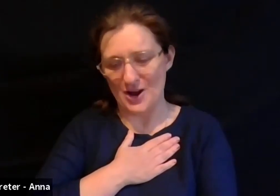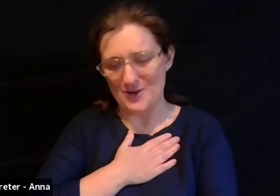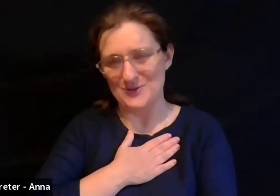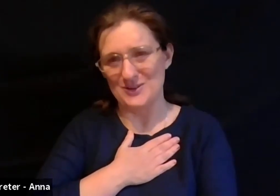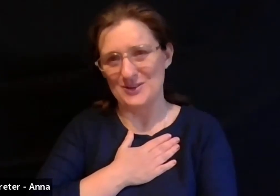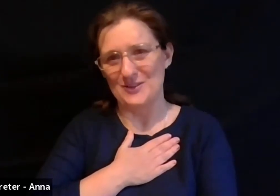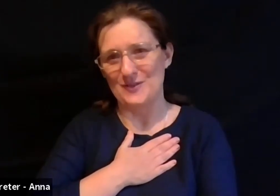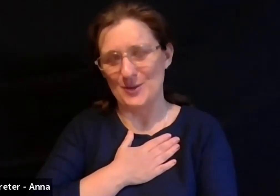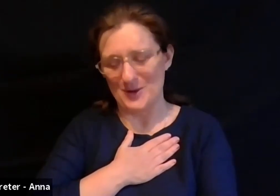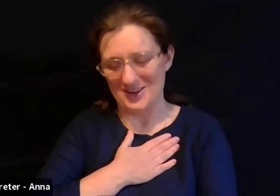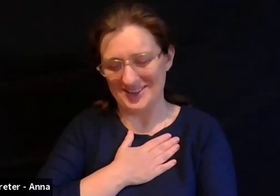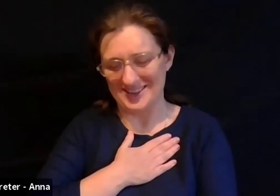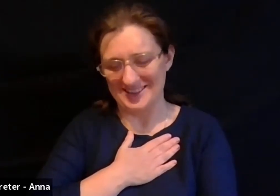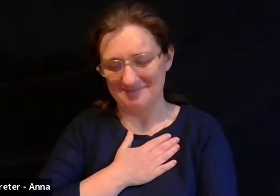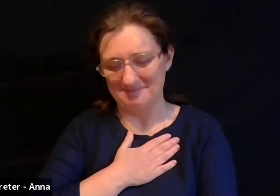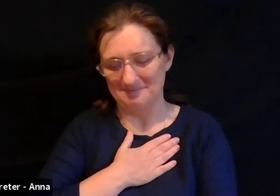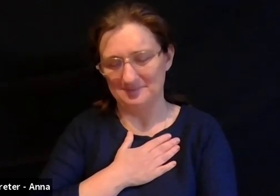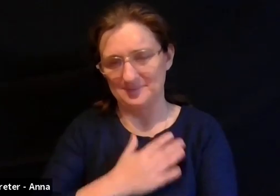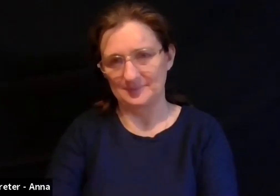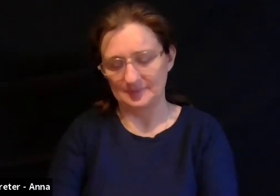God's own for the world.